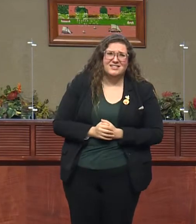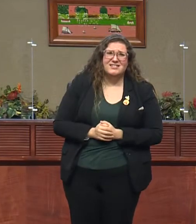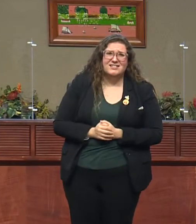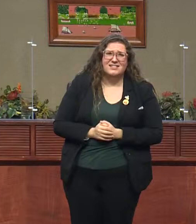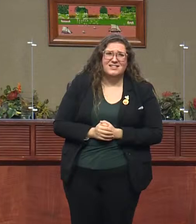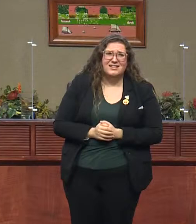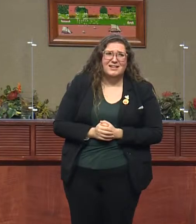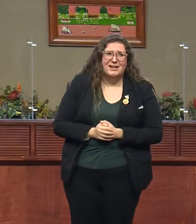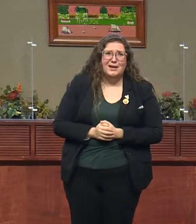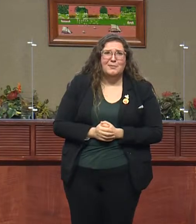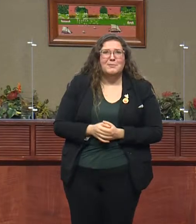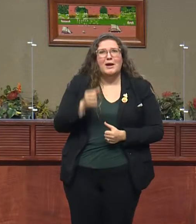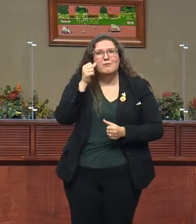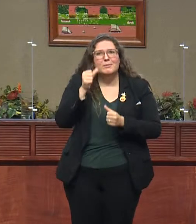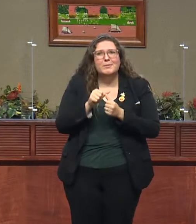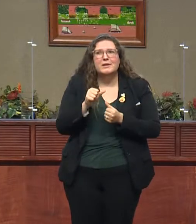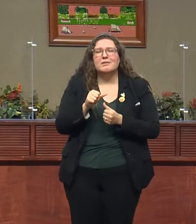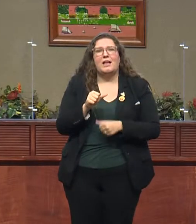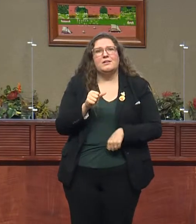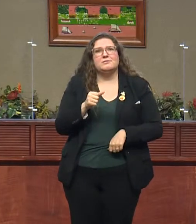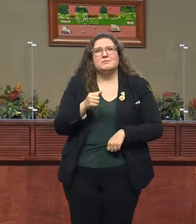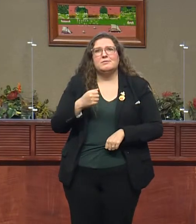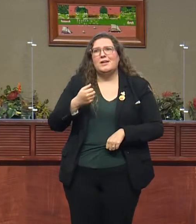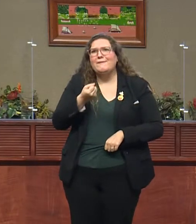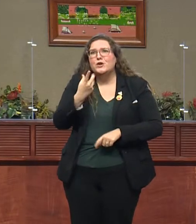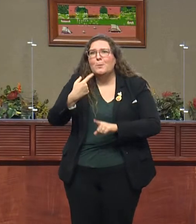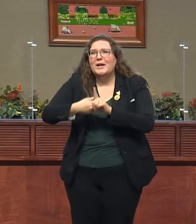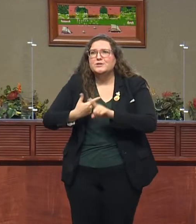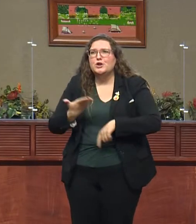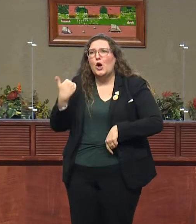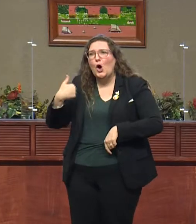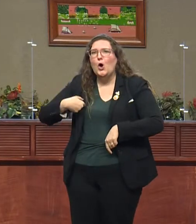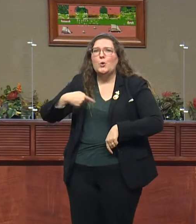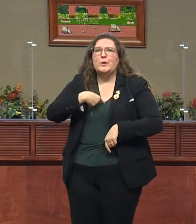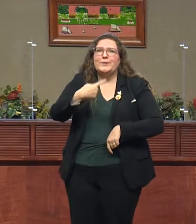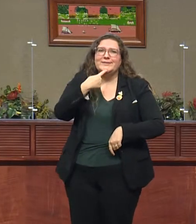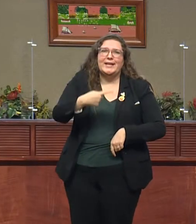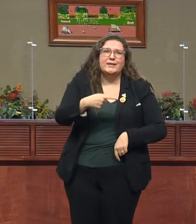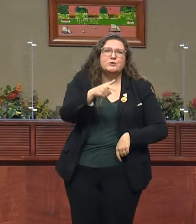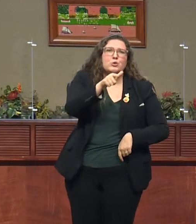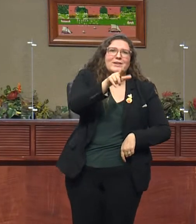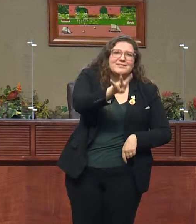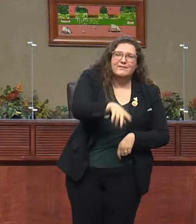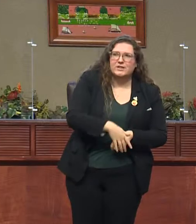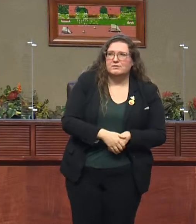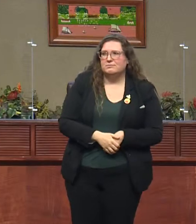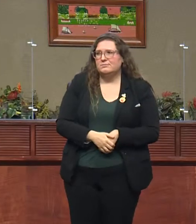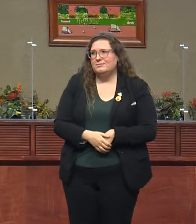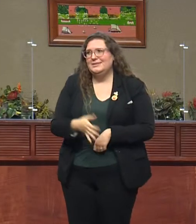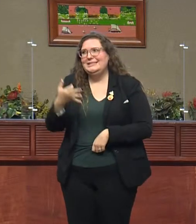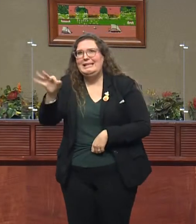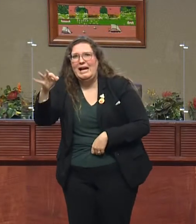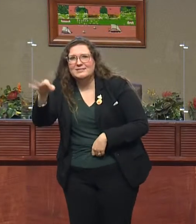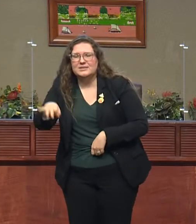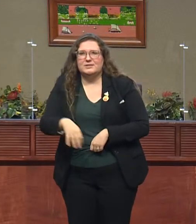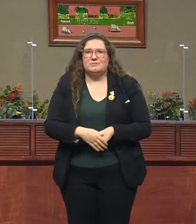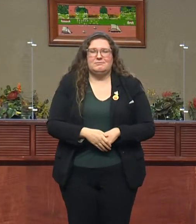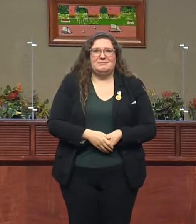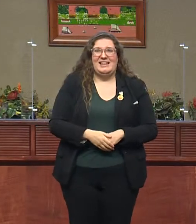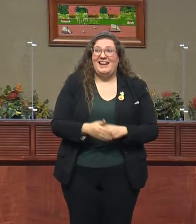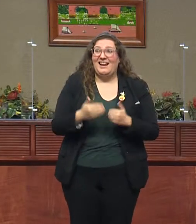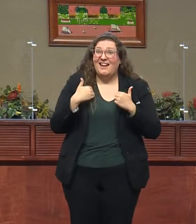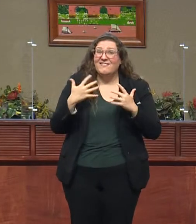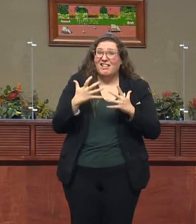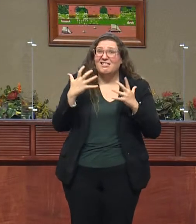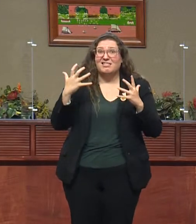to you 27, 19 between press conferences. So there's an indication that that is also